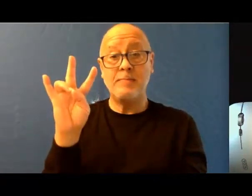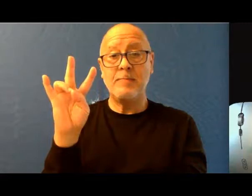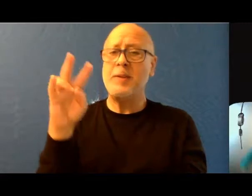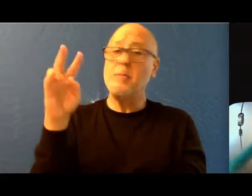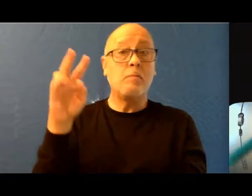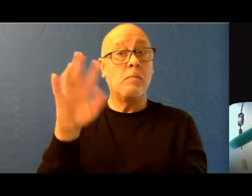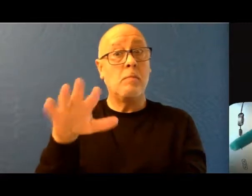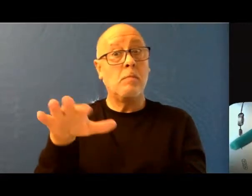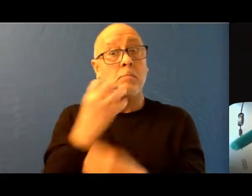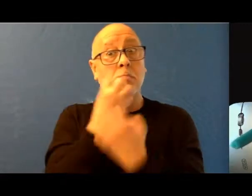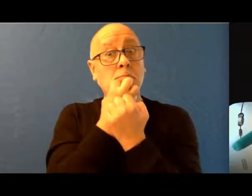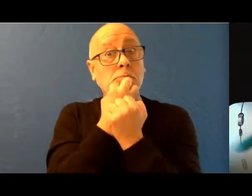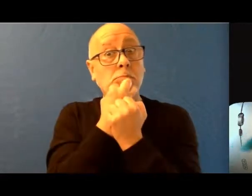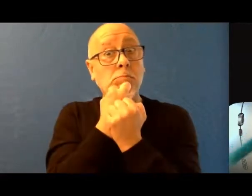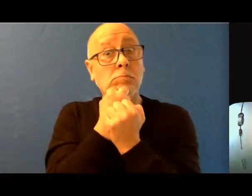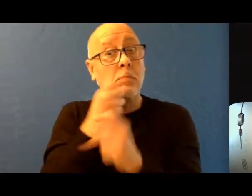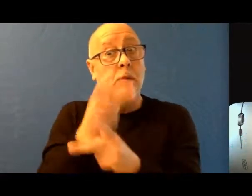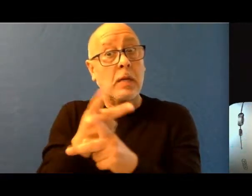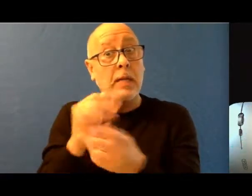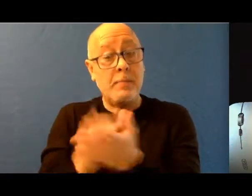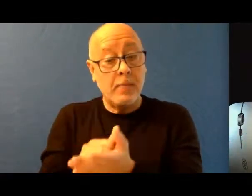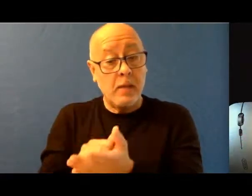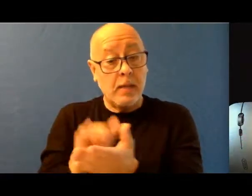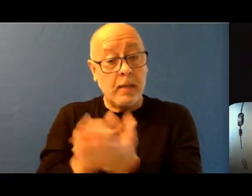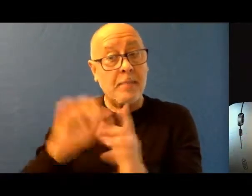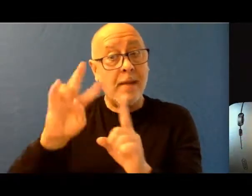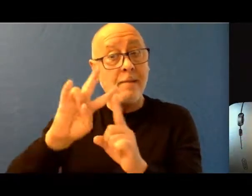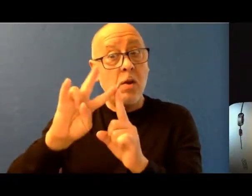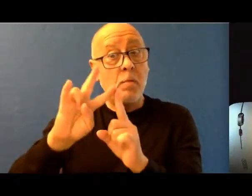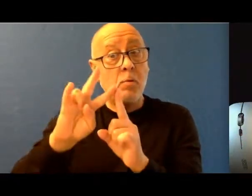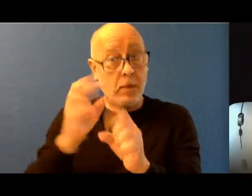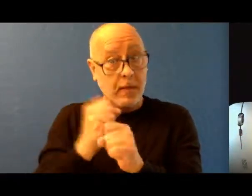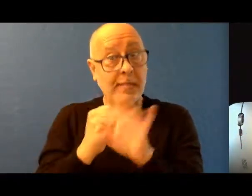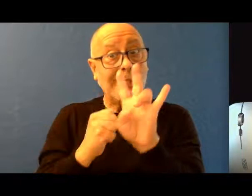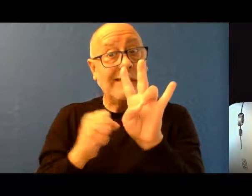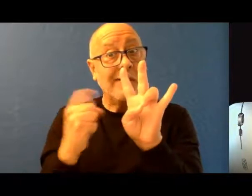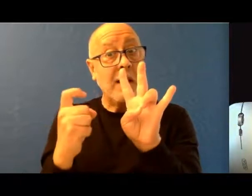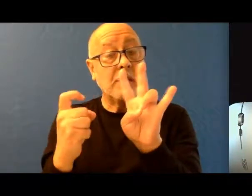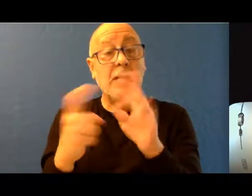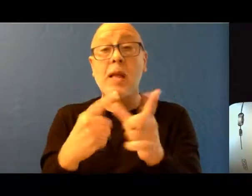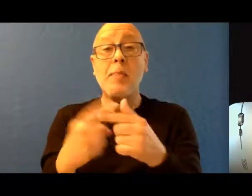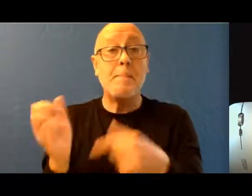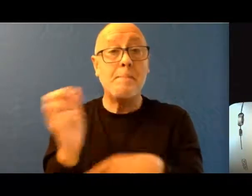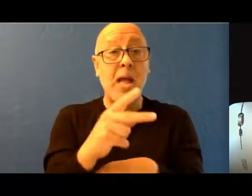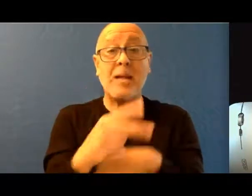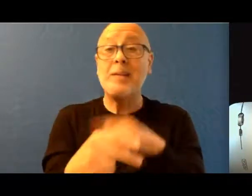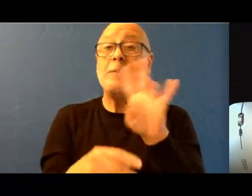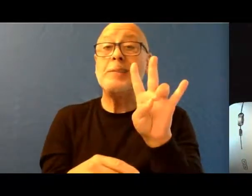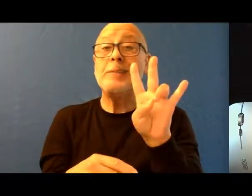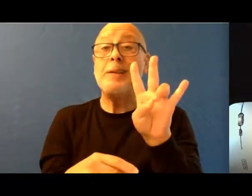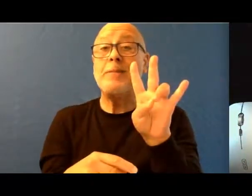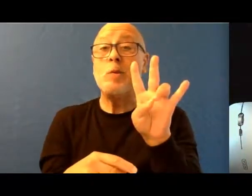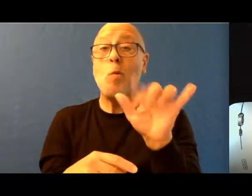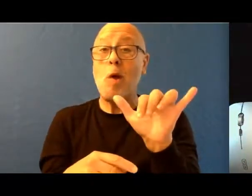Keep that variable, super important, so I get 7x. And when I come back here and I have 7y